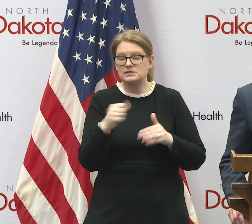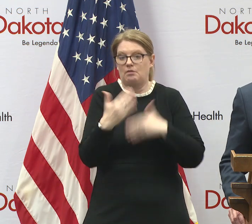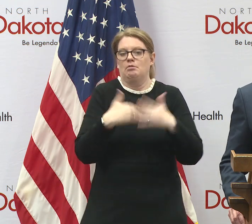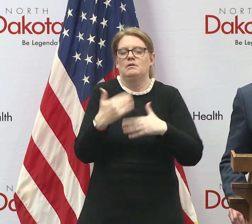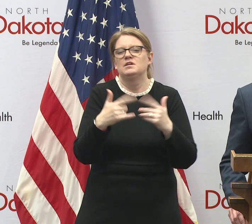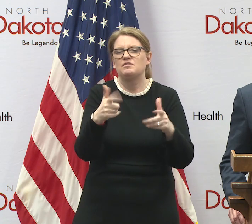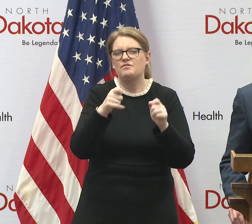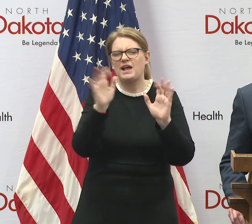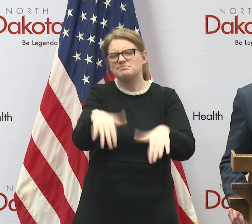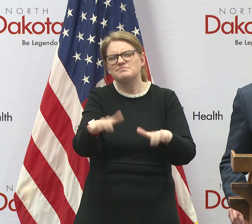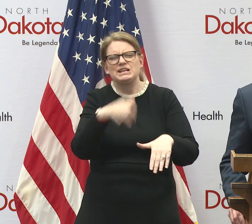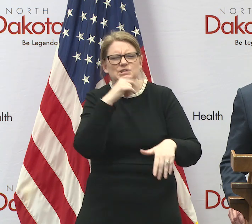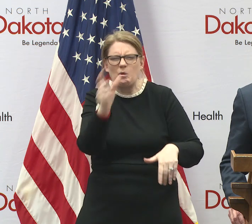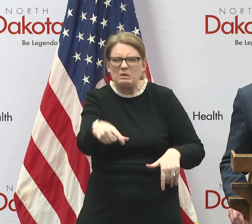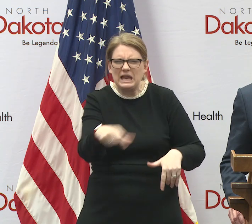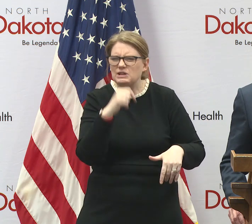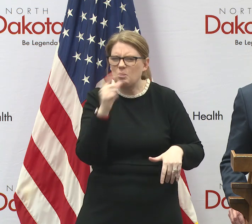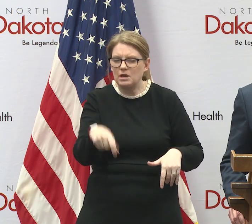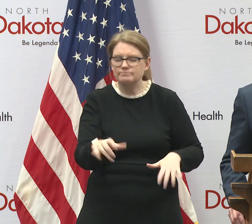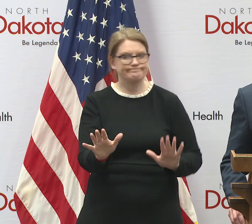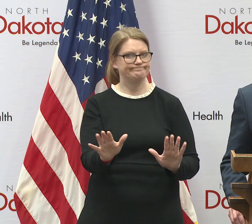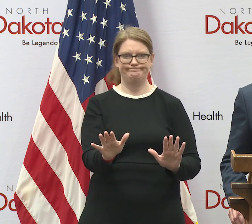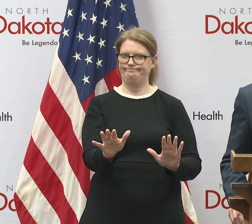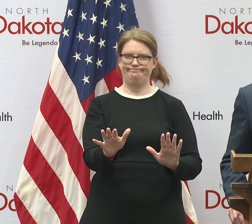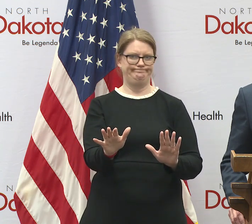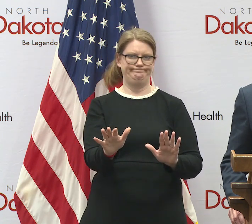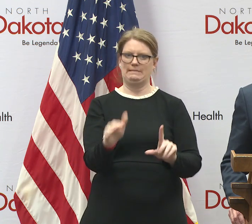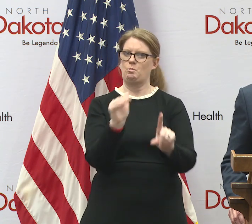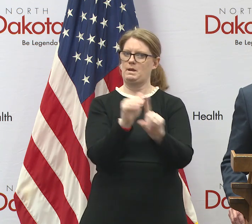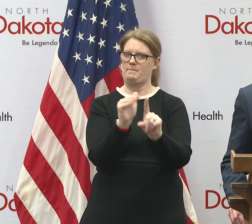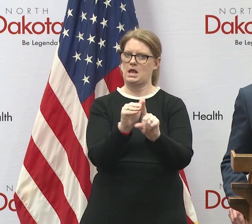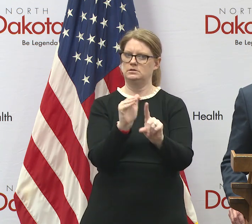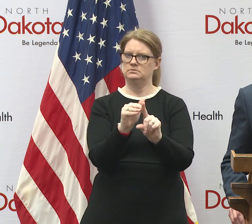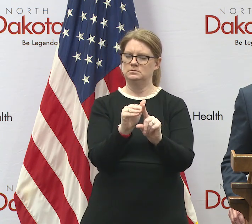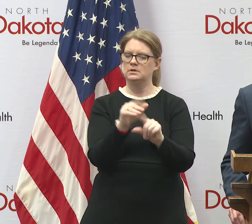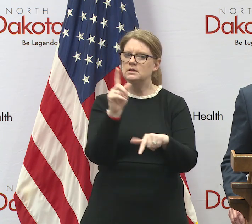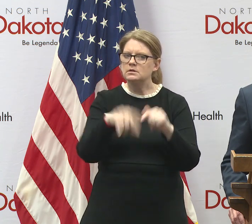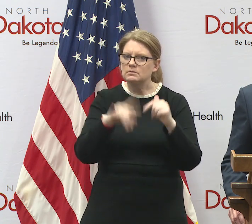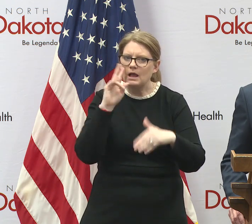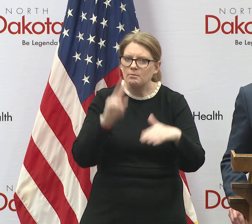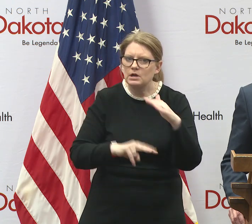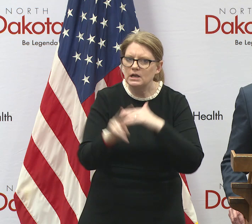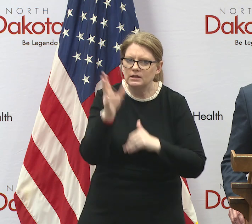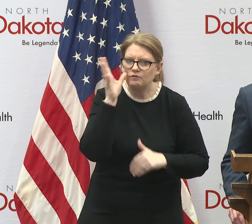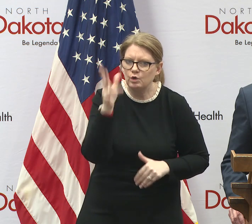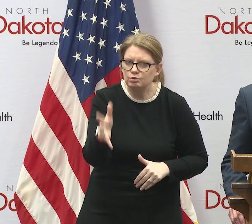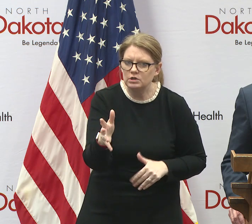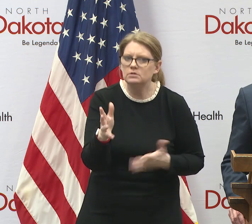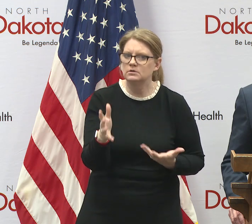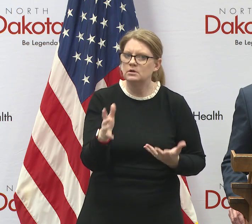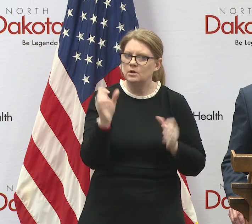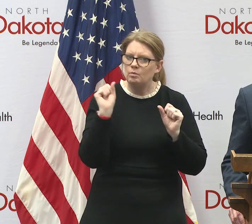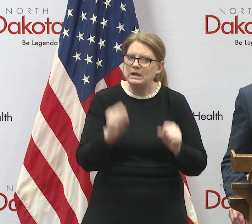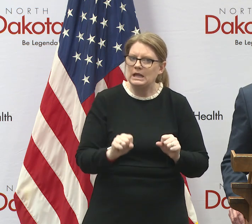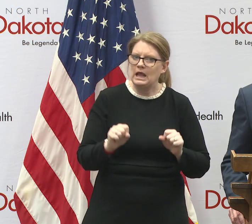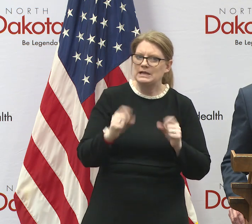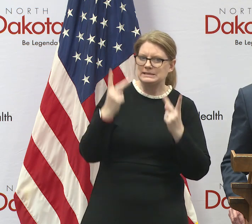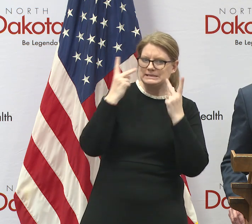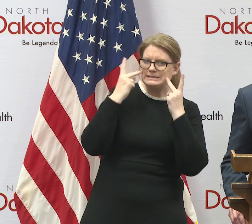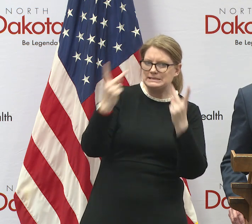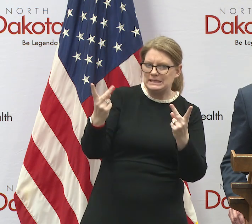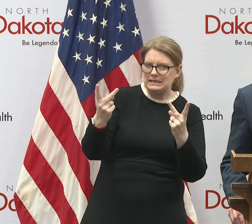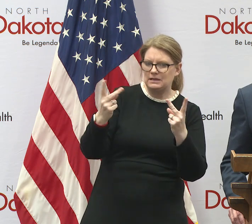quickly, this is a reminder because people say you can't predict the future, but we can look and observe how